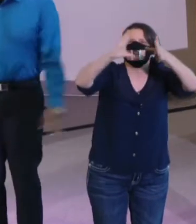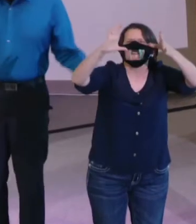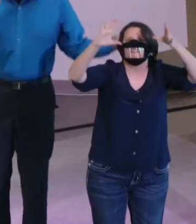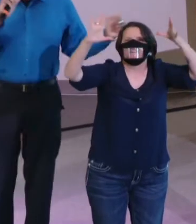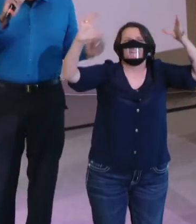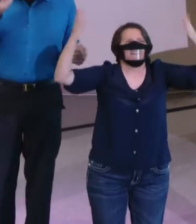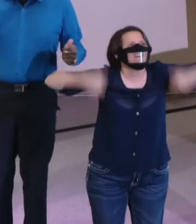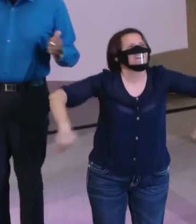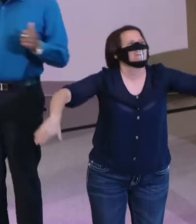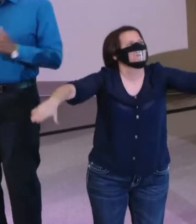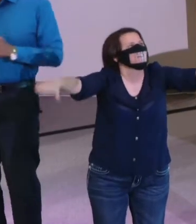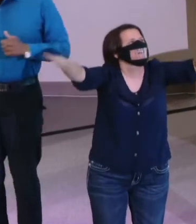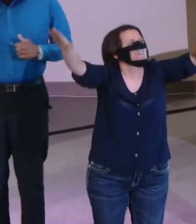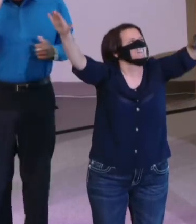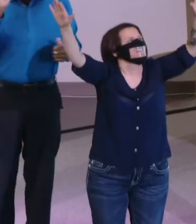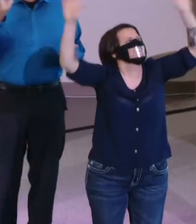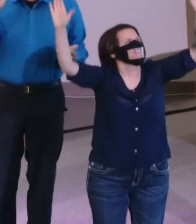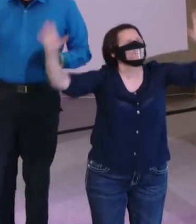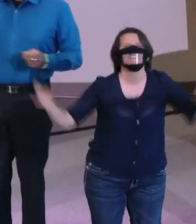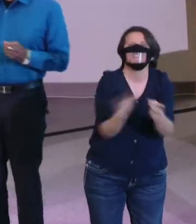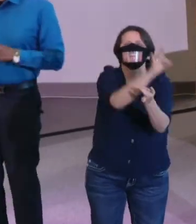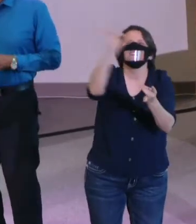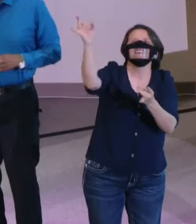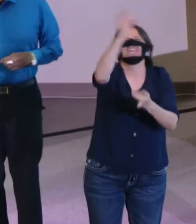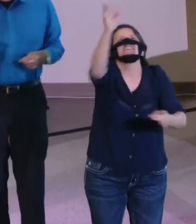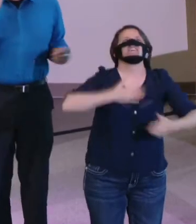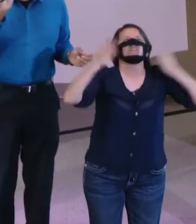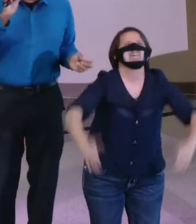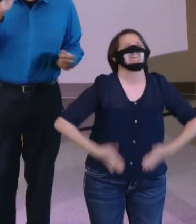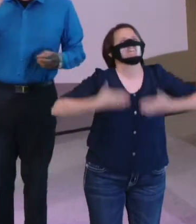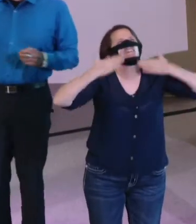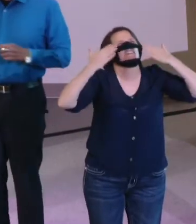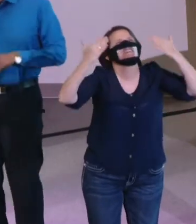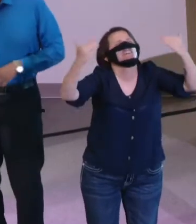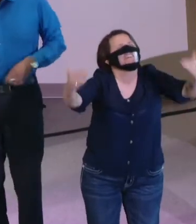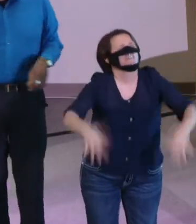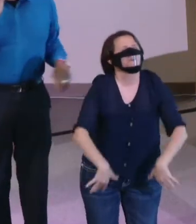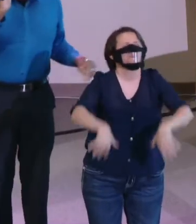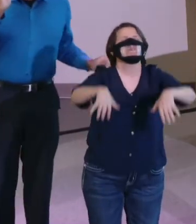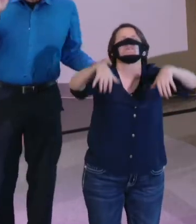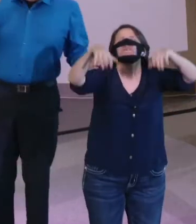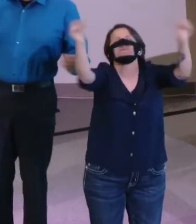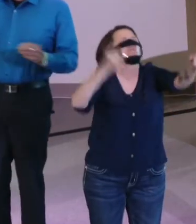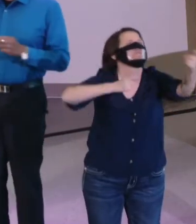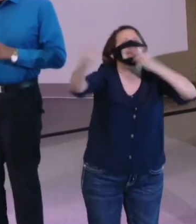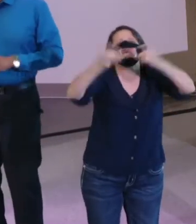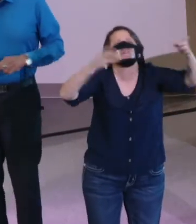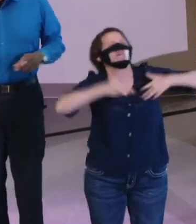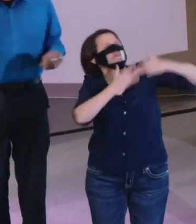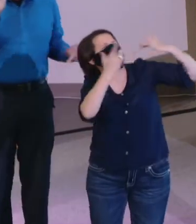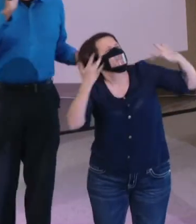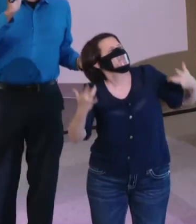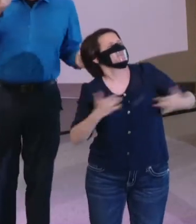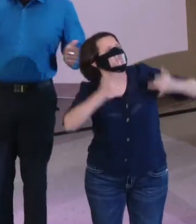and I let go. I let go. Gonna let the Spirit run my life. And my heart